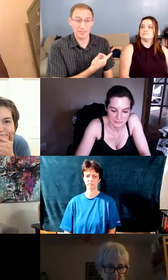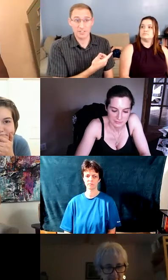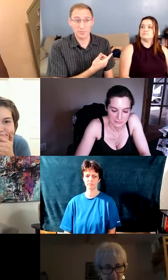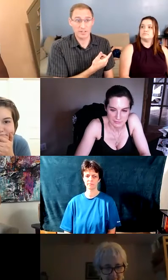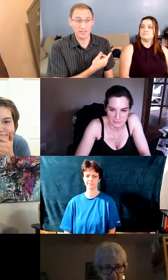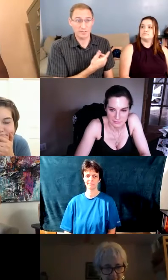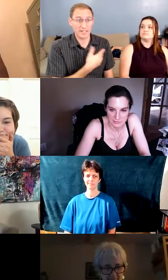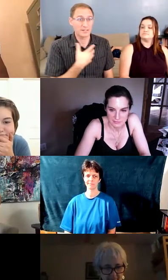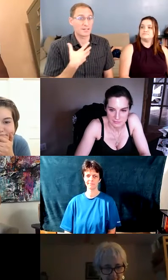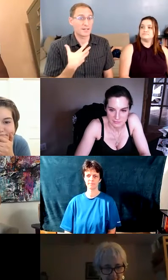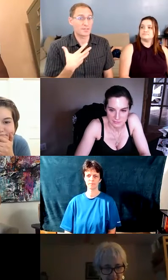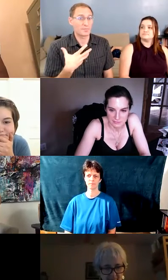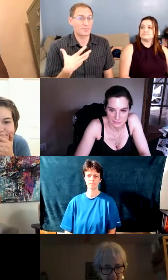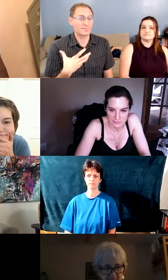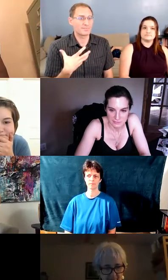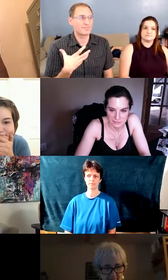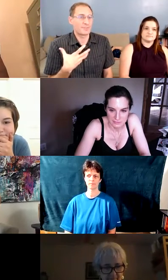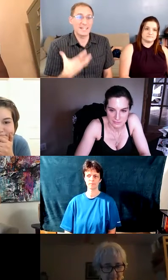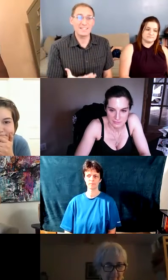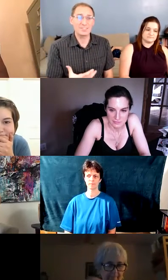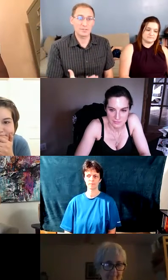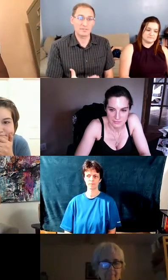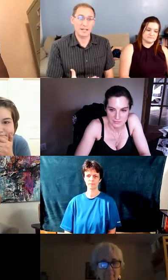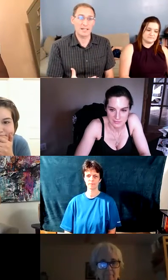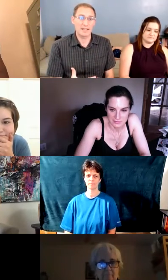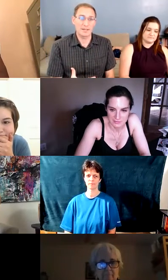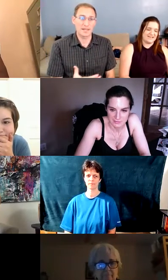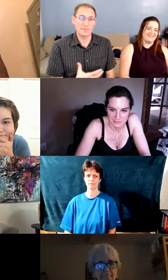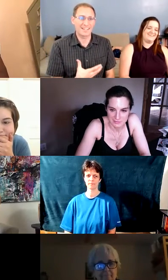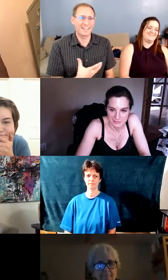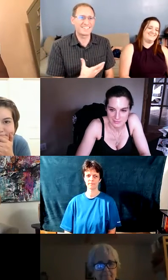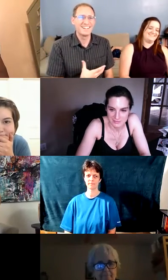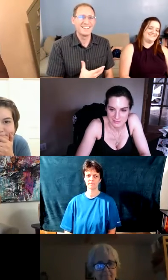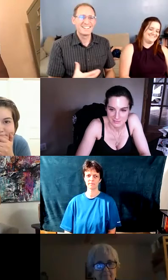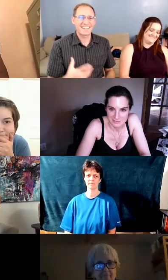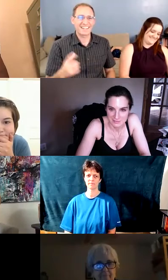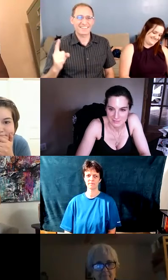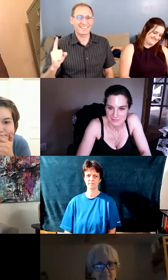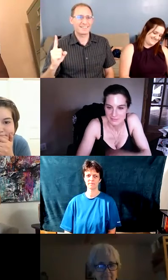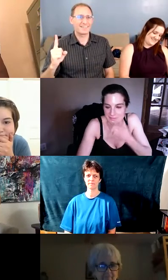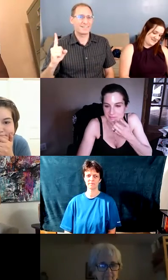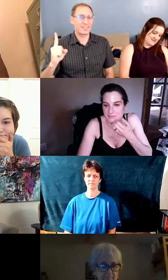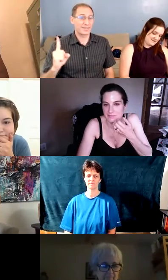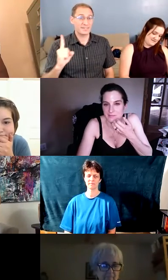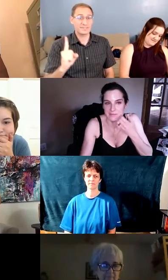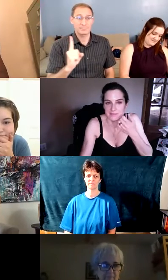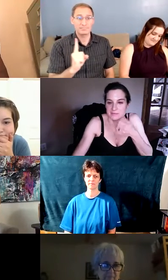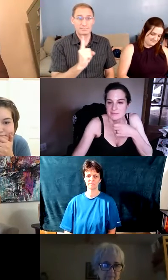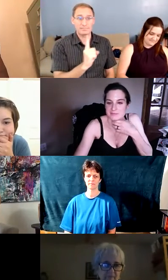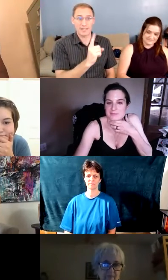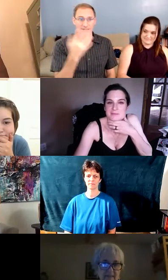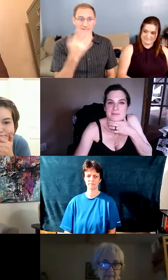Yeah, and that's a really good point too. Like you, get into it, right? And because like